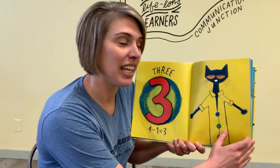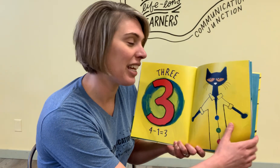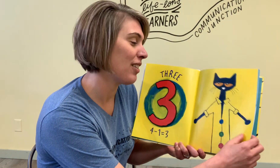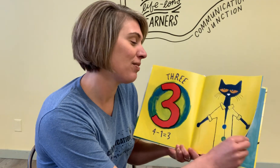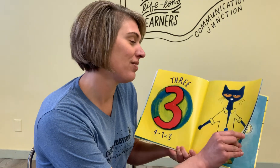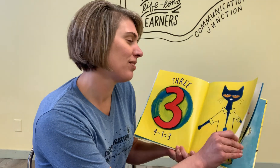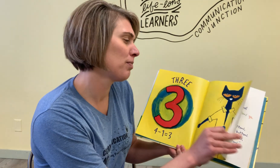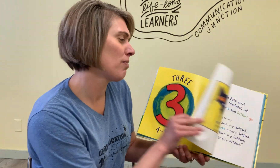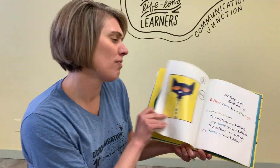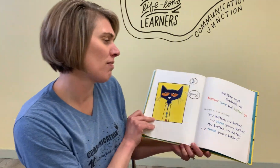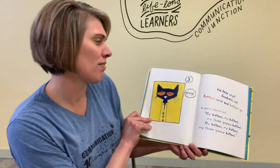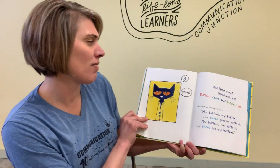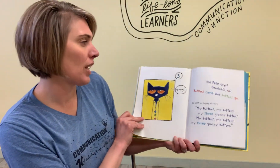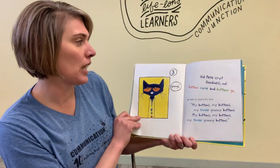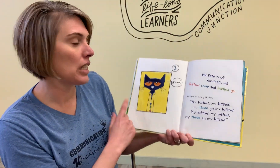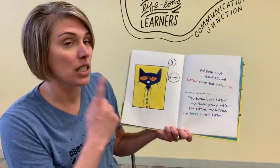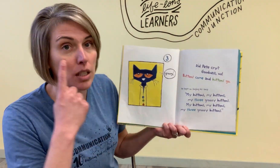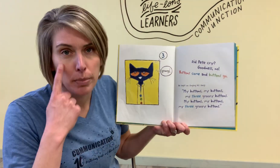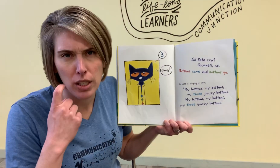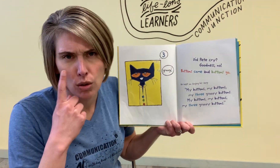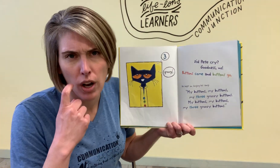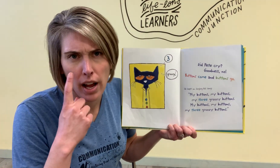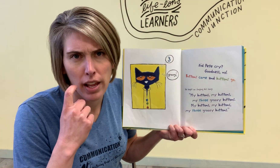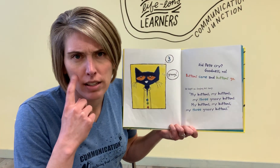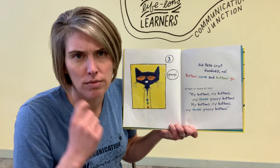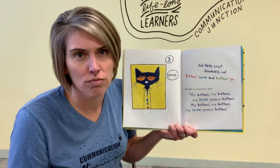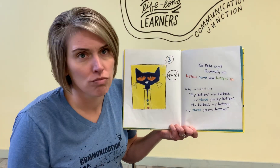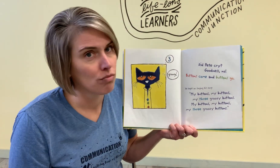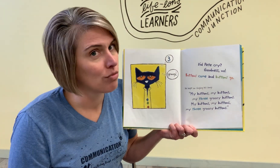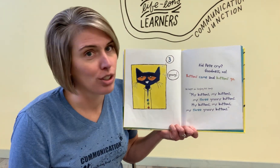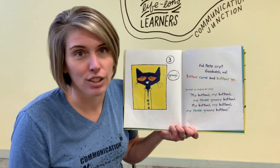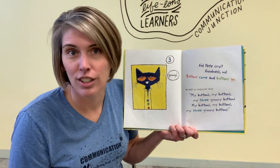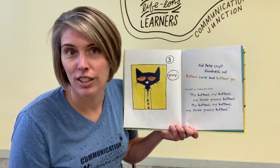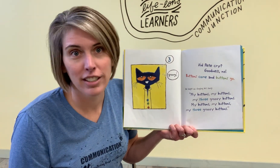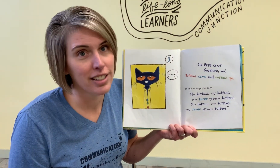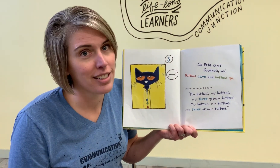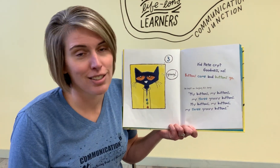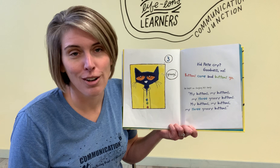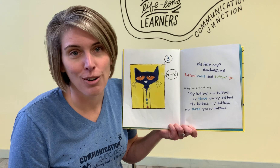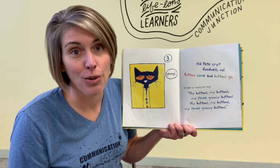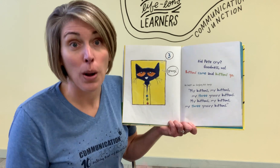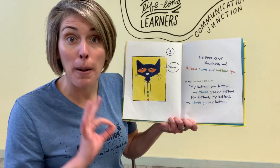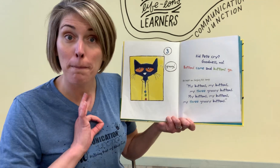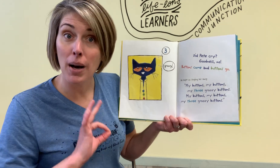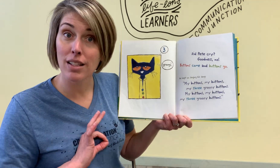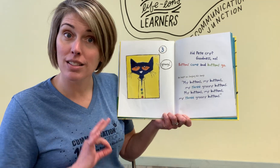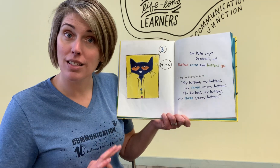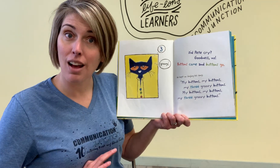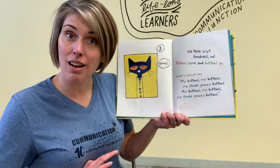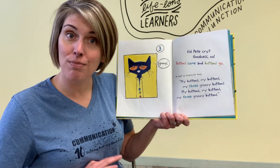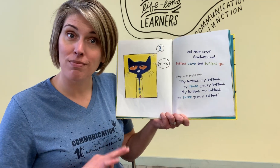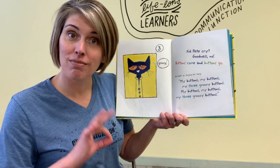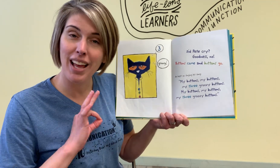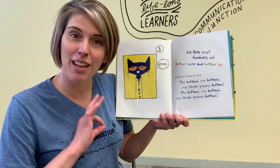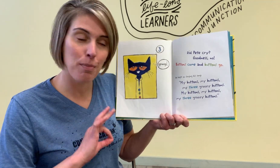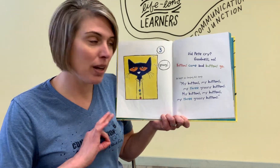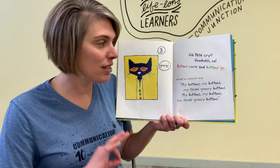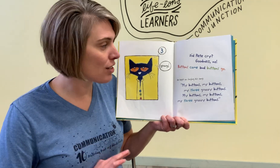3. Did Pete cry? Goodness, no. Buttons come and buttons